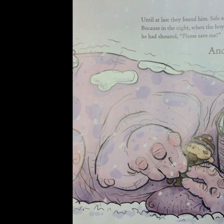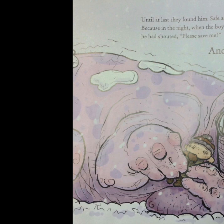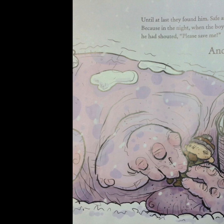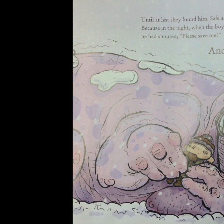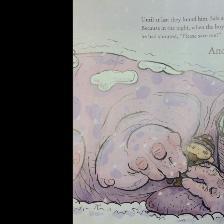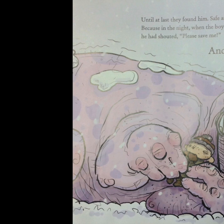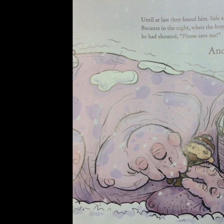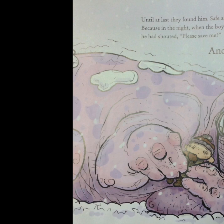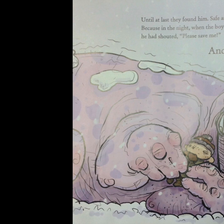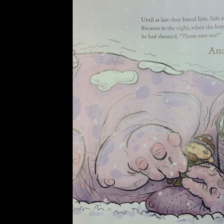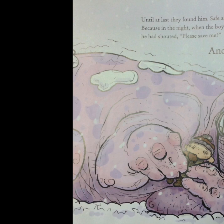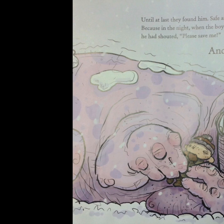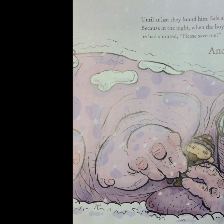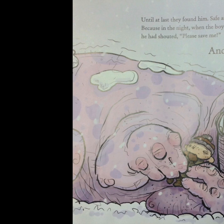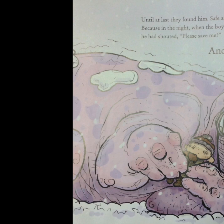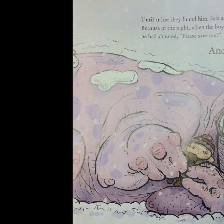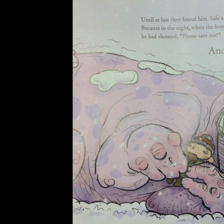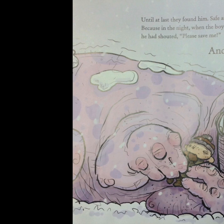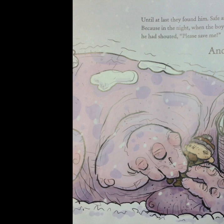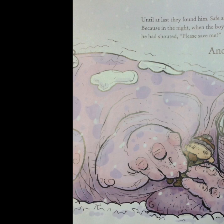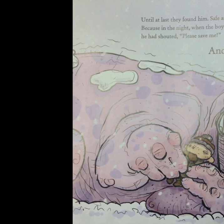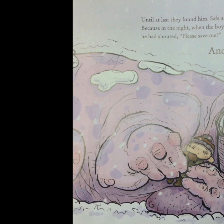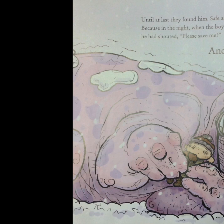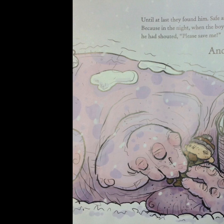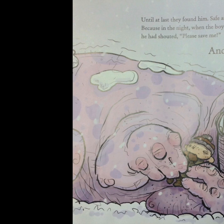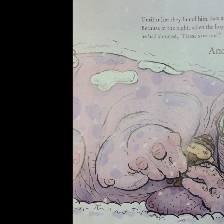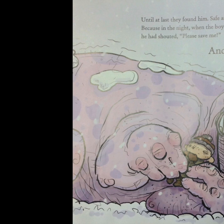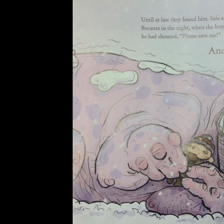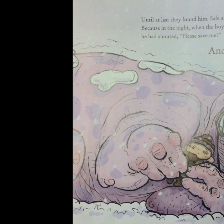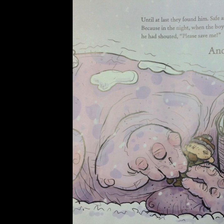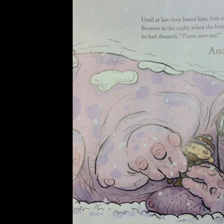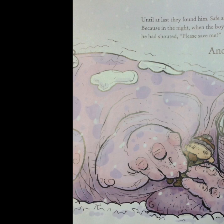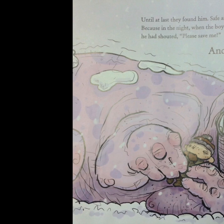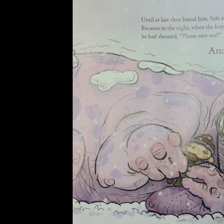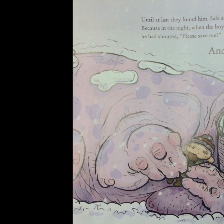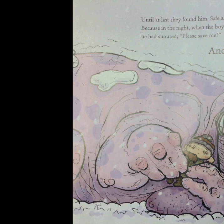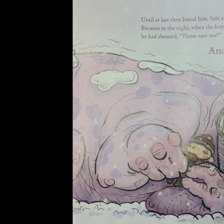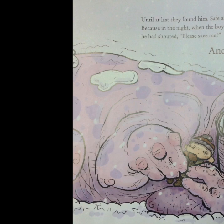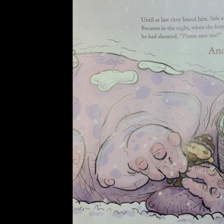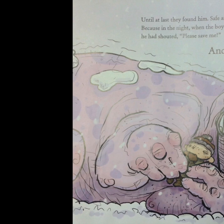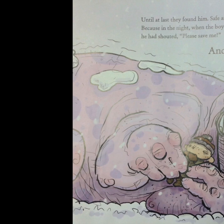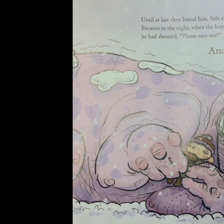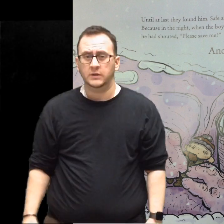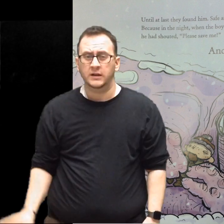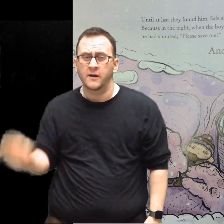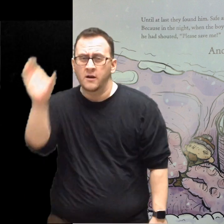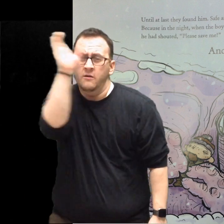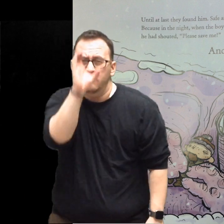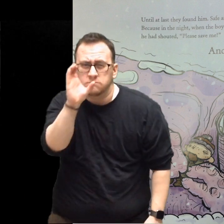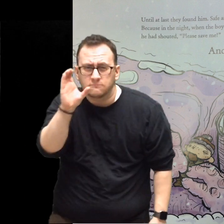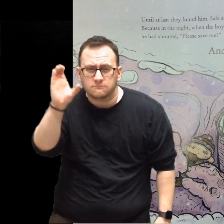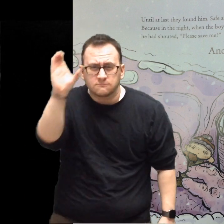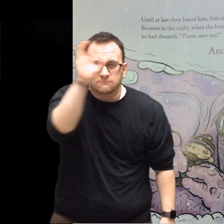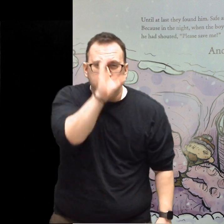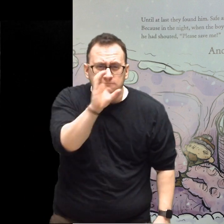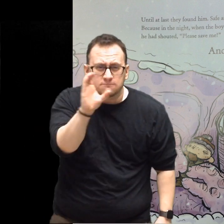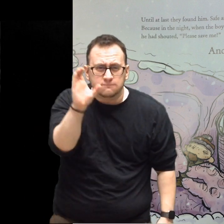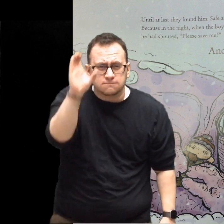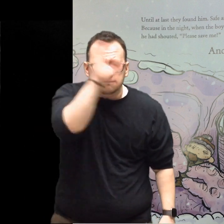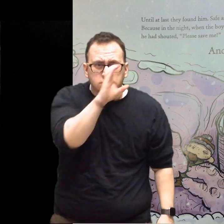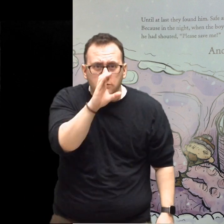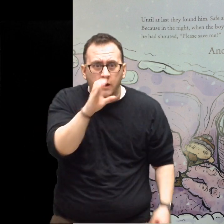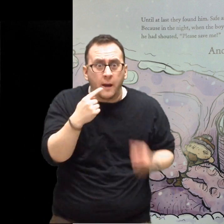his hands, he gently holds the sleeping little boy, holding him close to his chest to keep him warm. Until